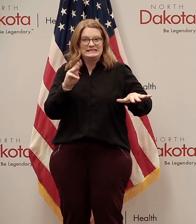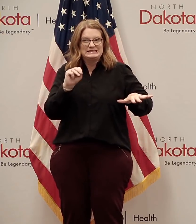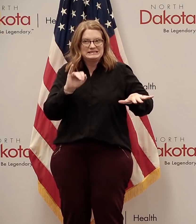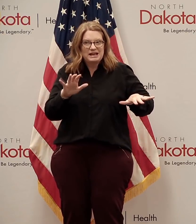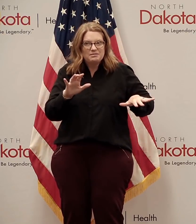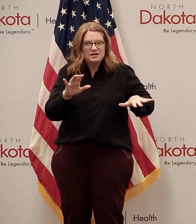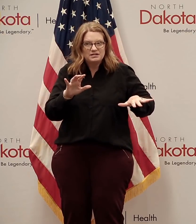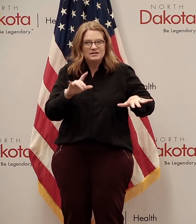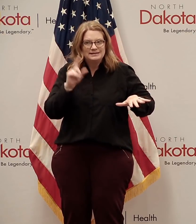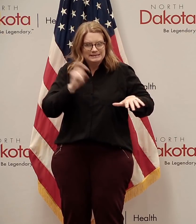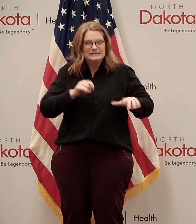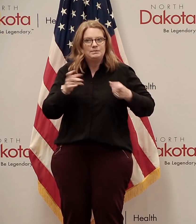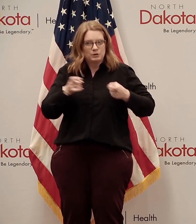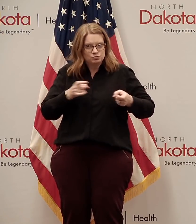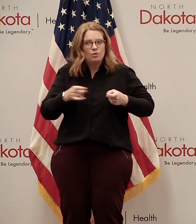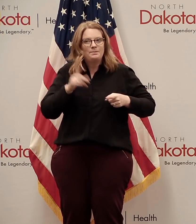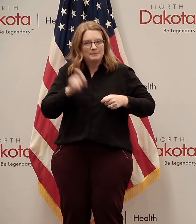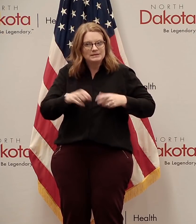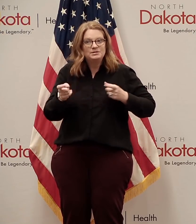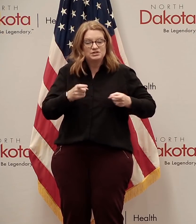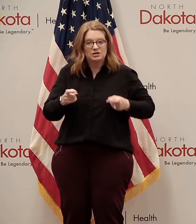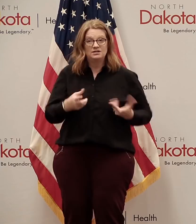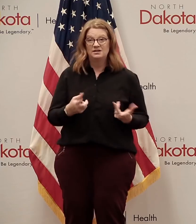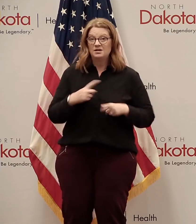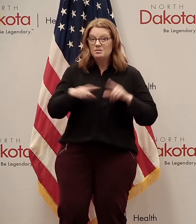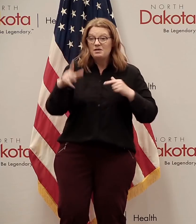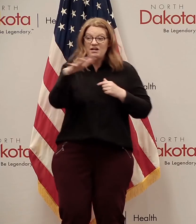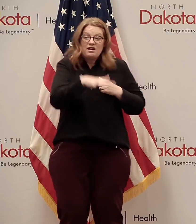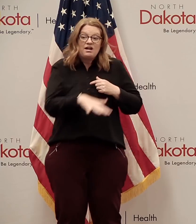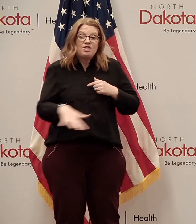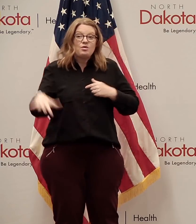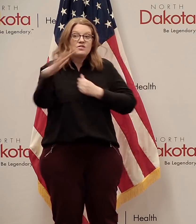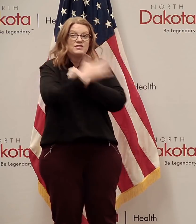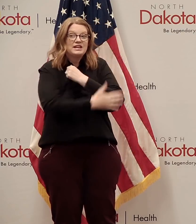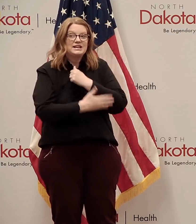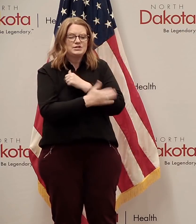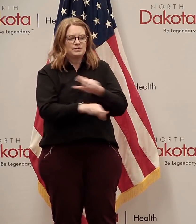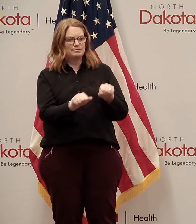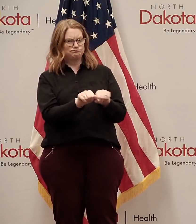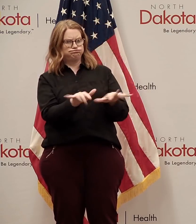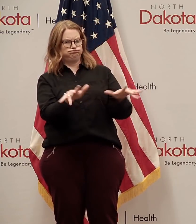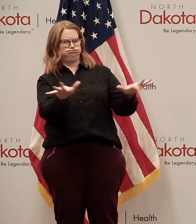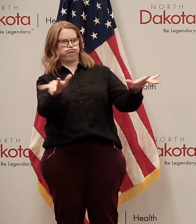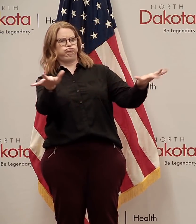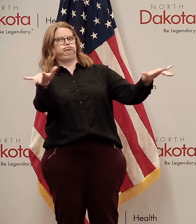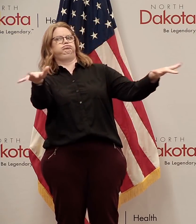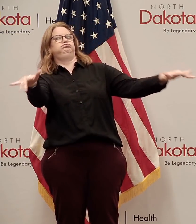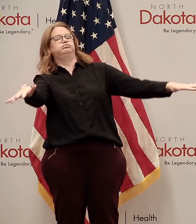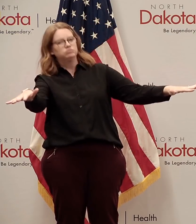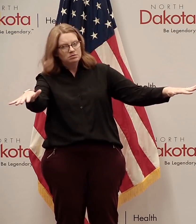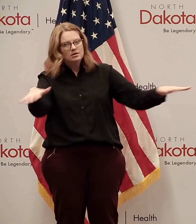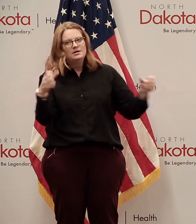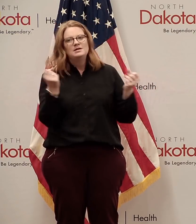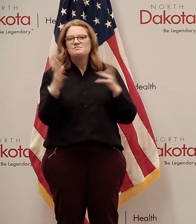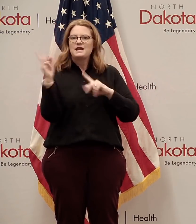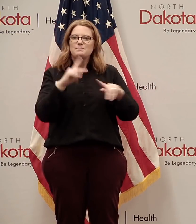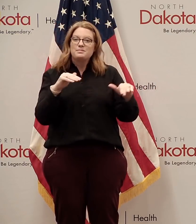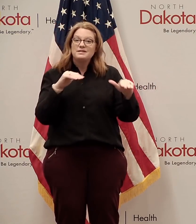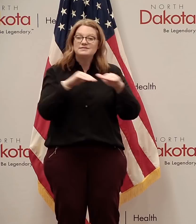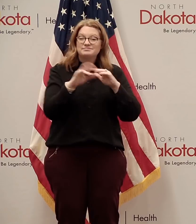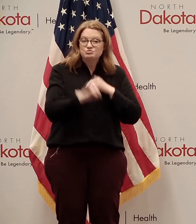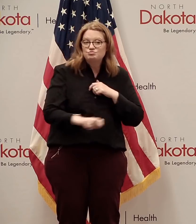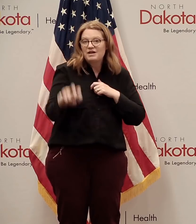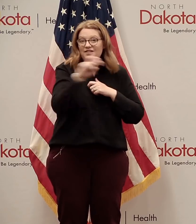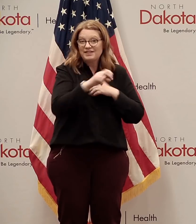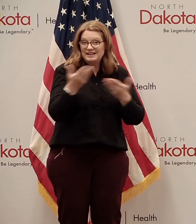from watching the national news, continues to spread around our country, and lots of travelers coming into North Dakota during